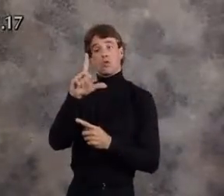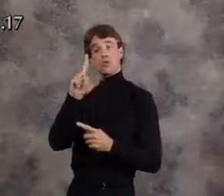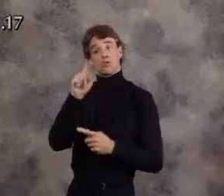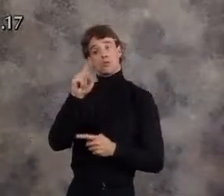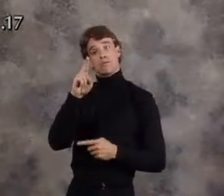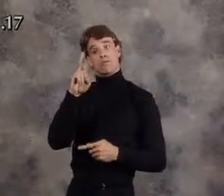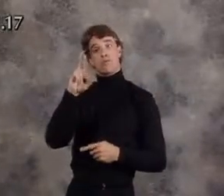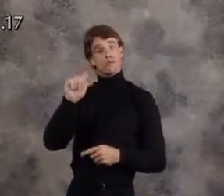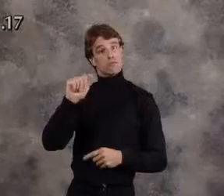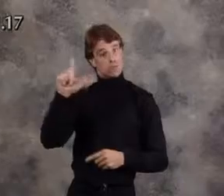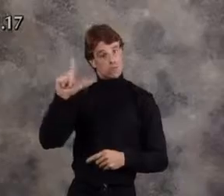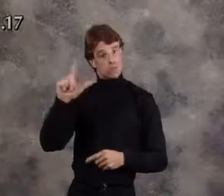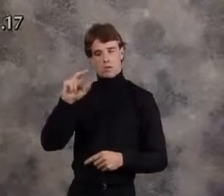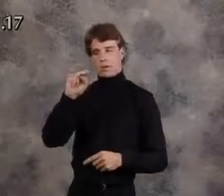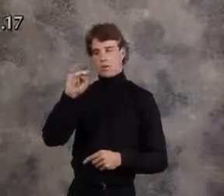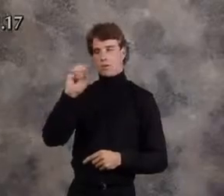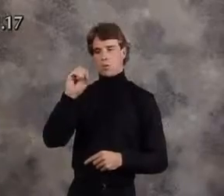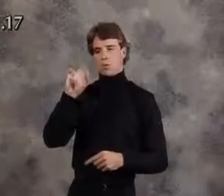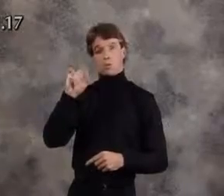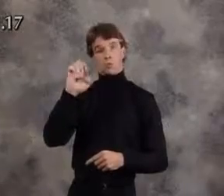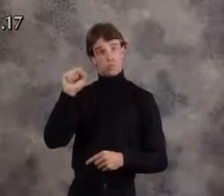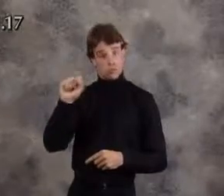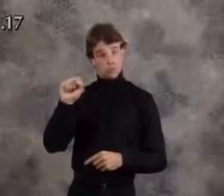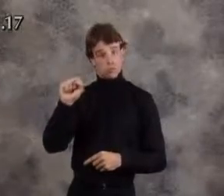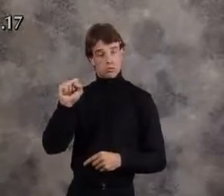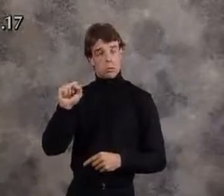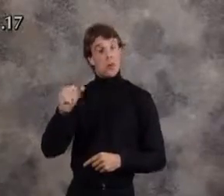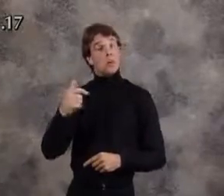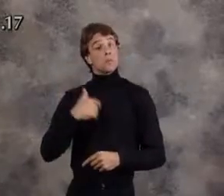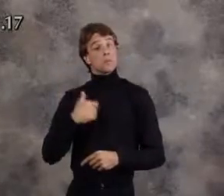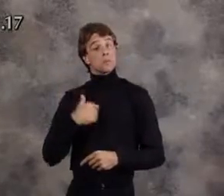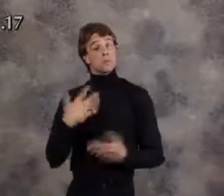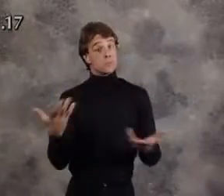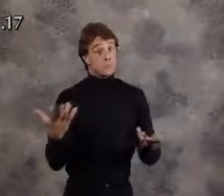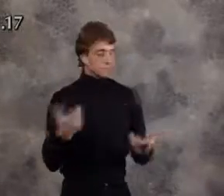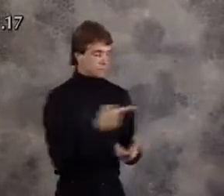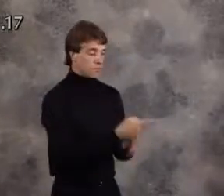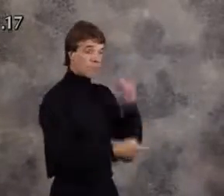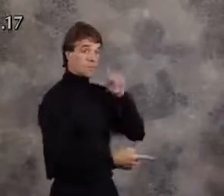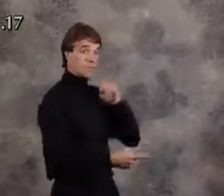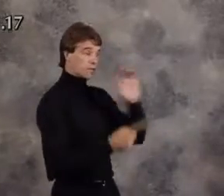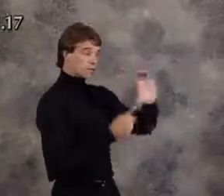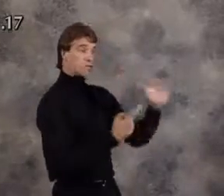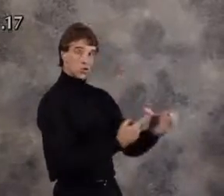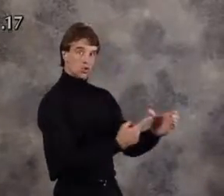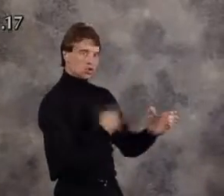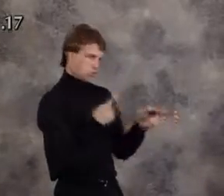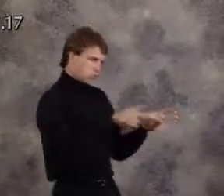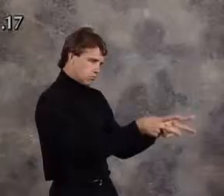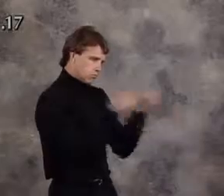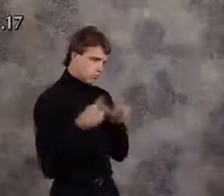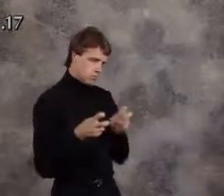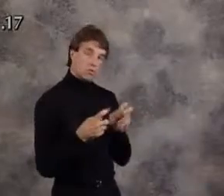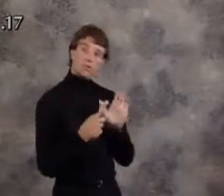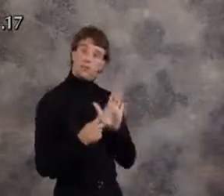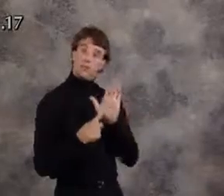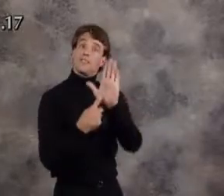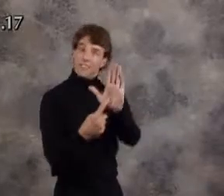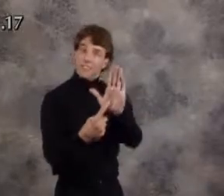devoted to cultural notes. I will extract an aspect of deaf culture,